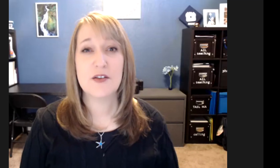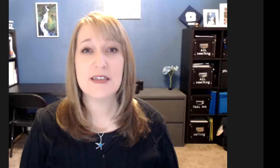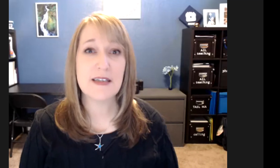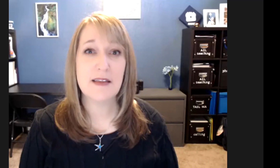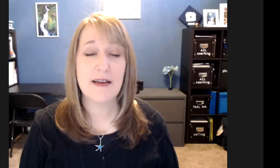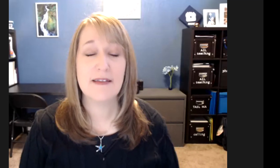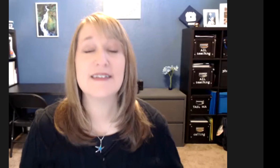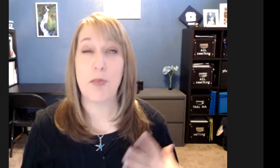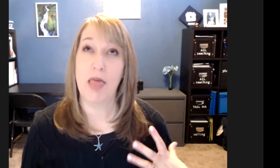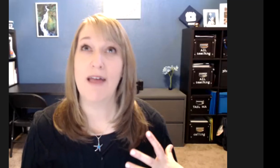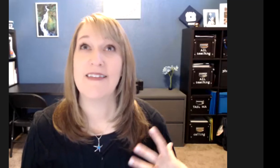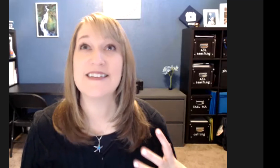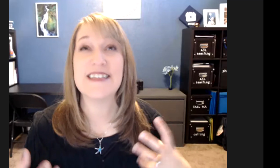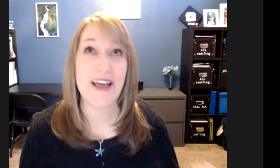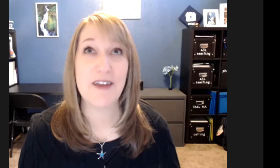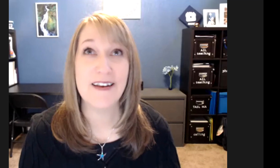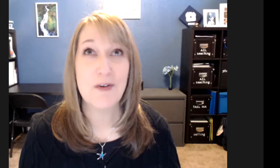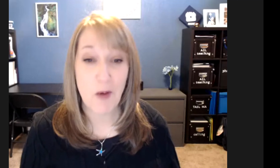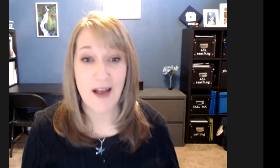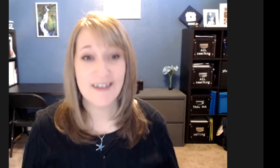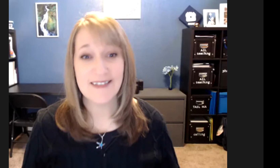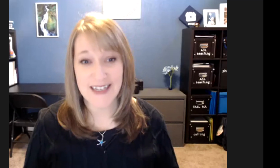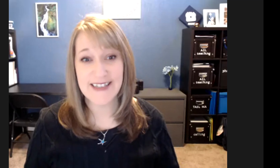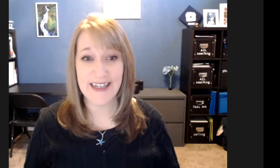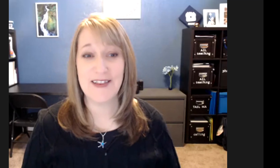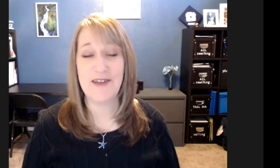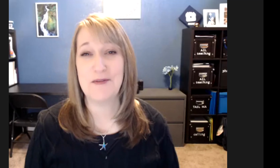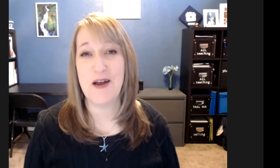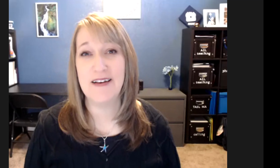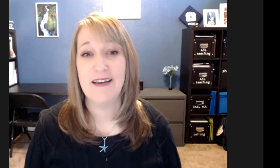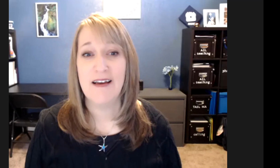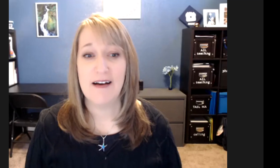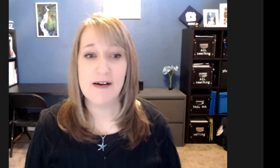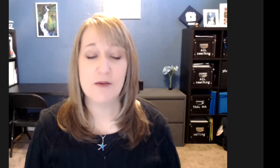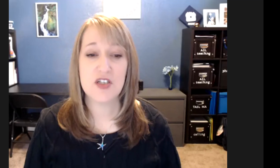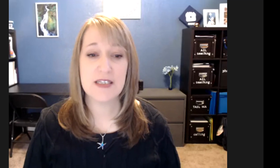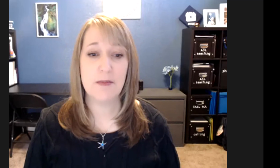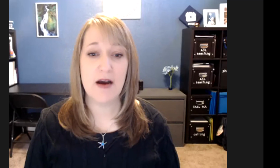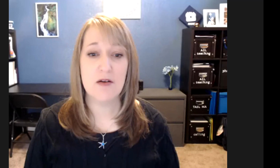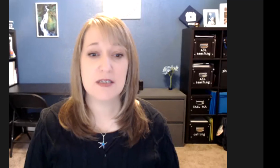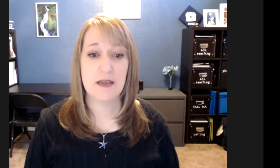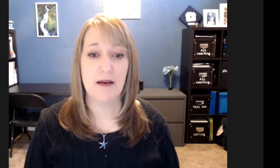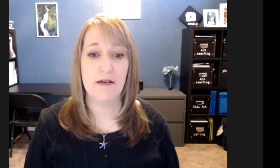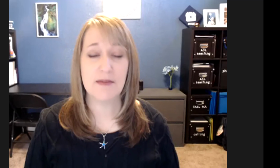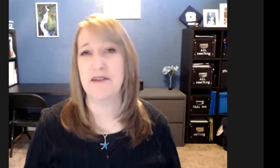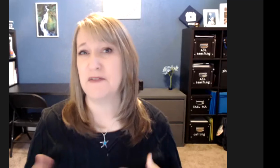So this is this is 11.1, lesson 11.1, which is about kind of fields